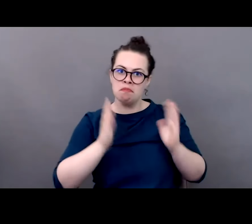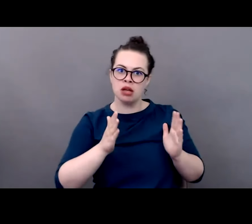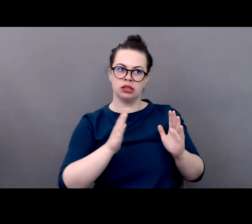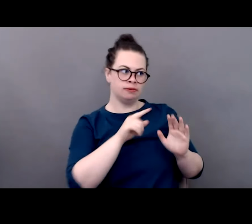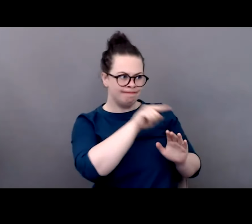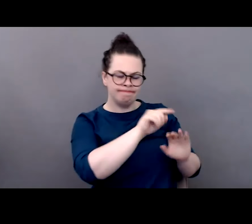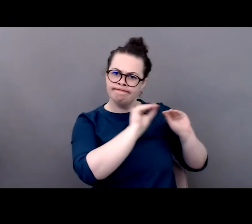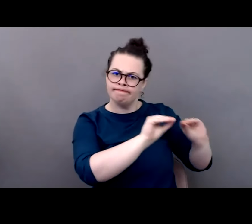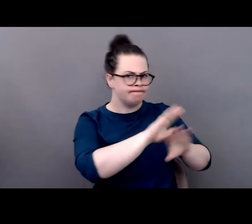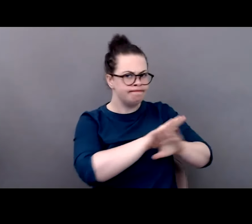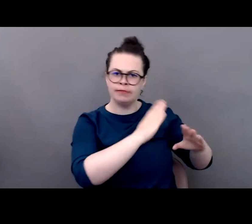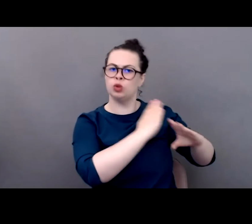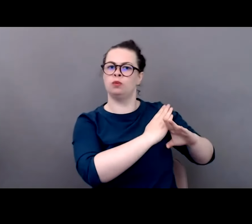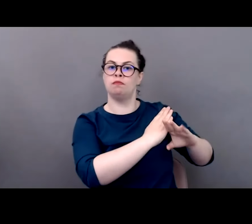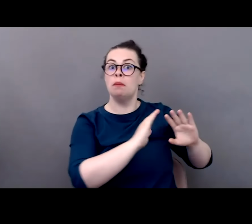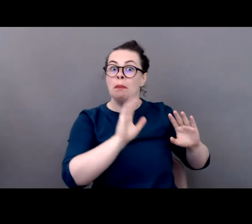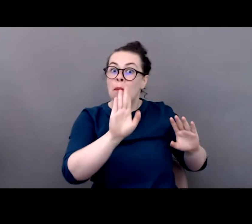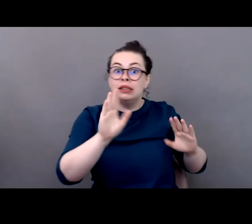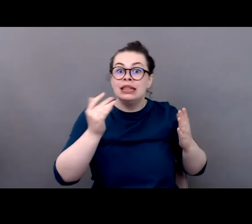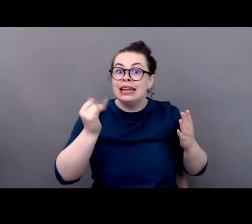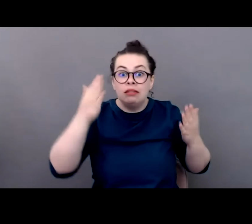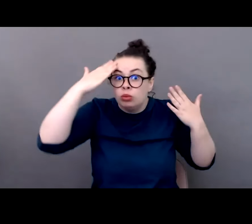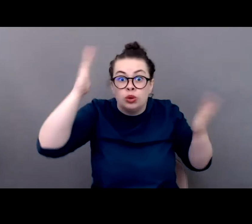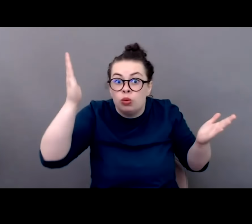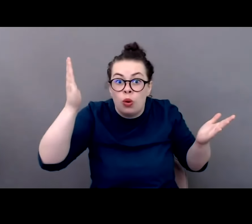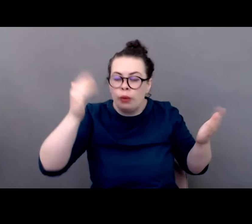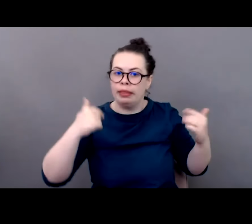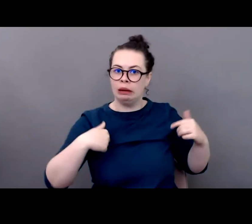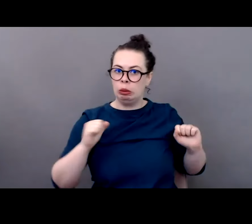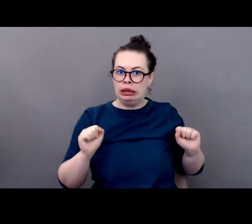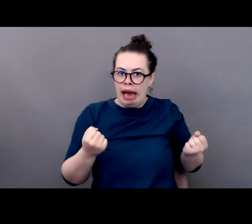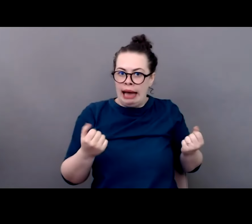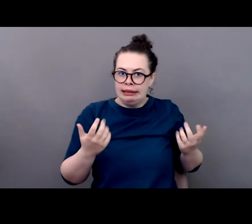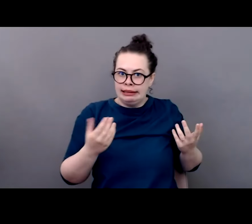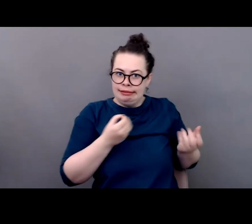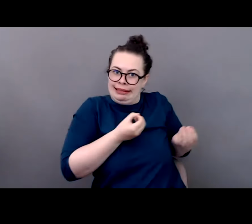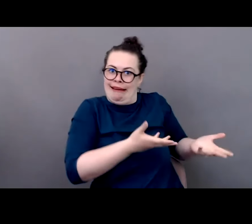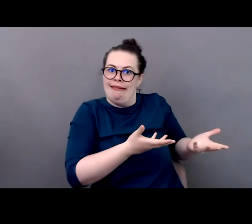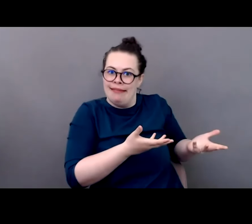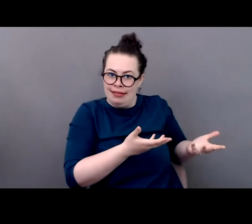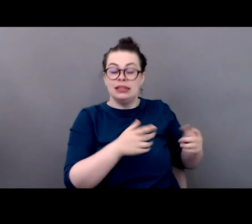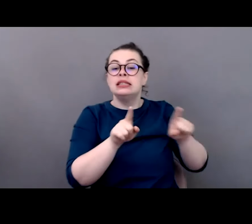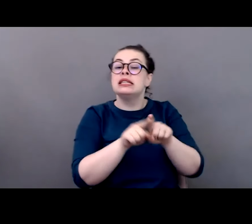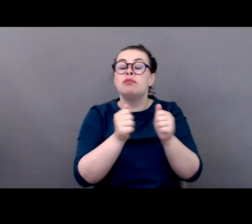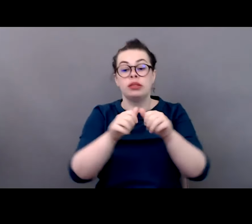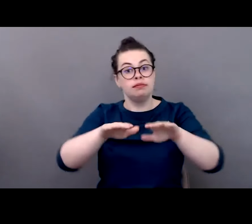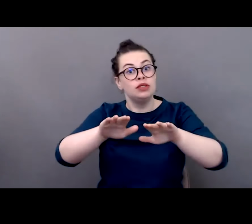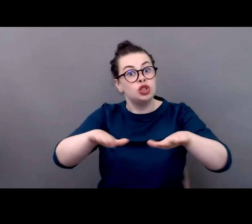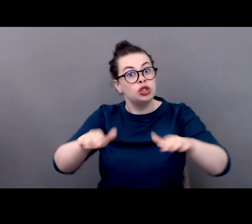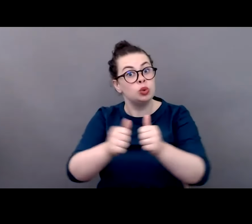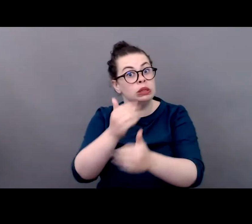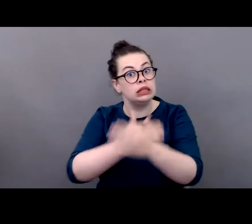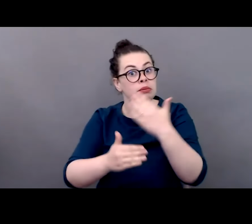intersectional information. So I mean children with disabilities, and that is a very important issue